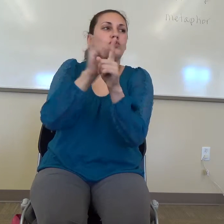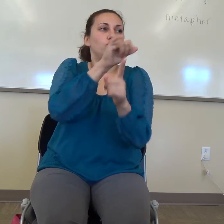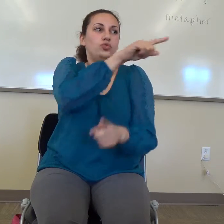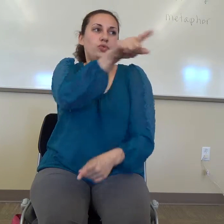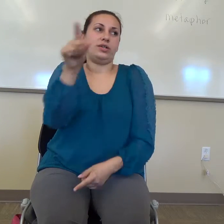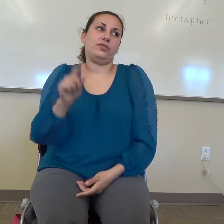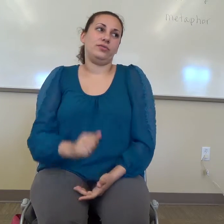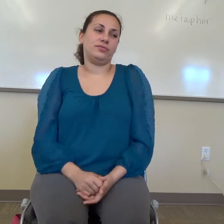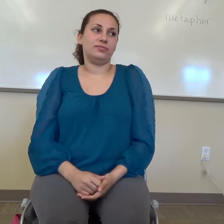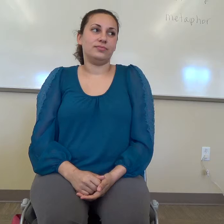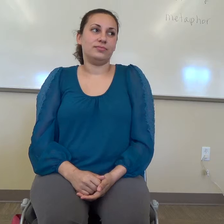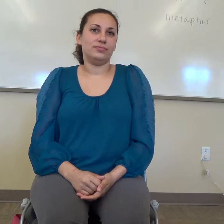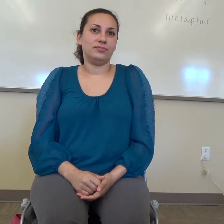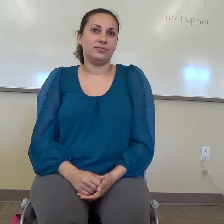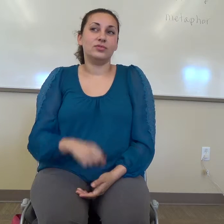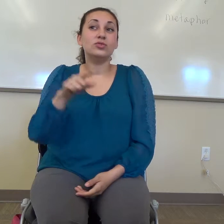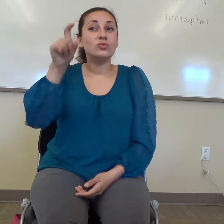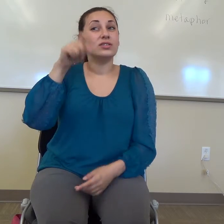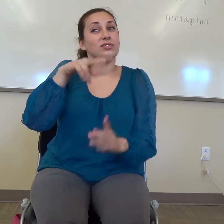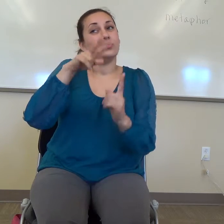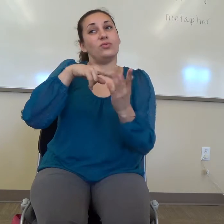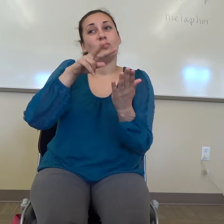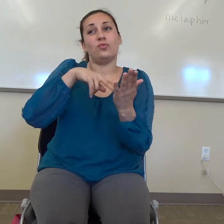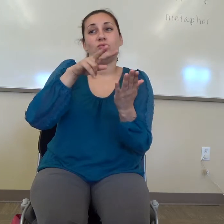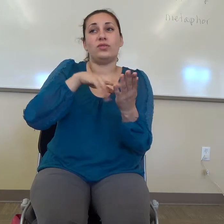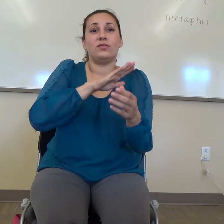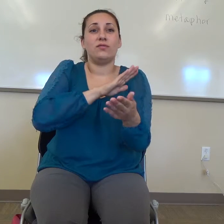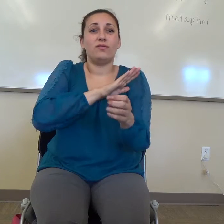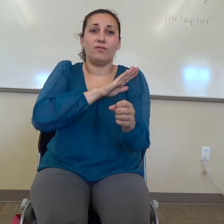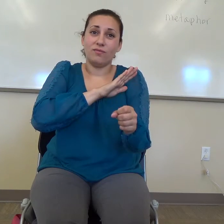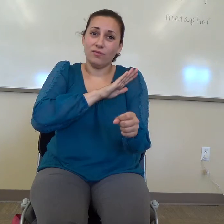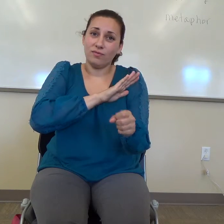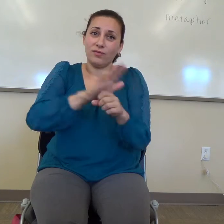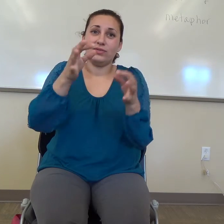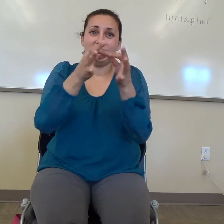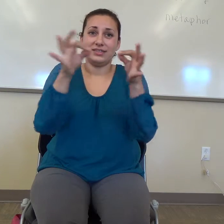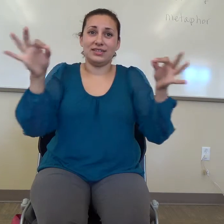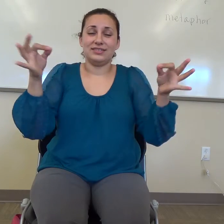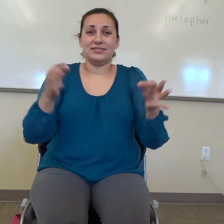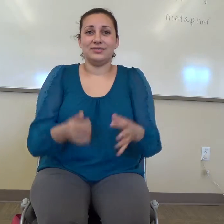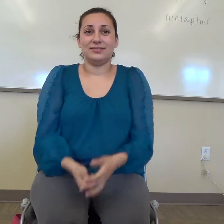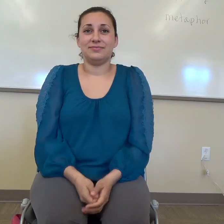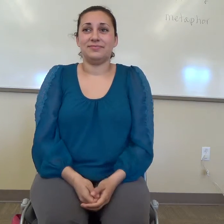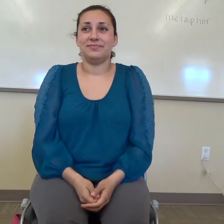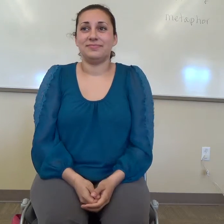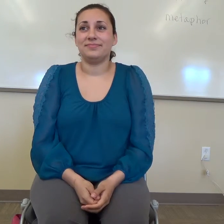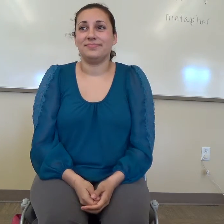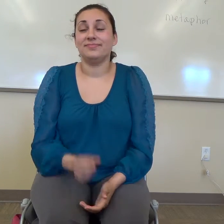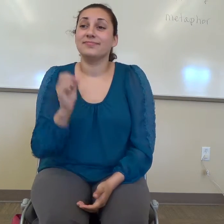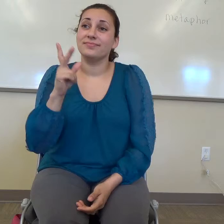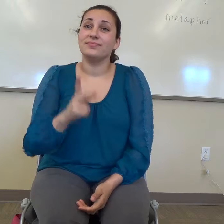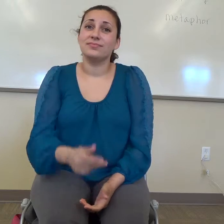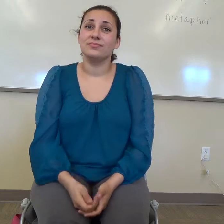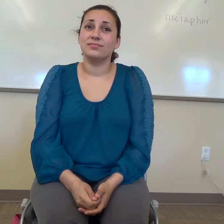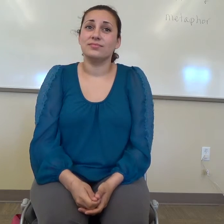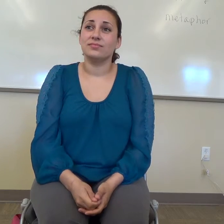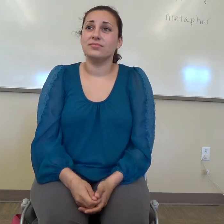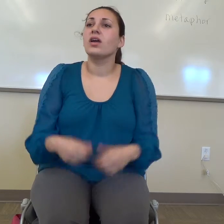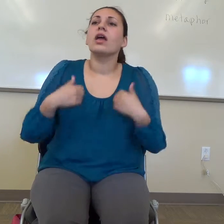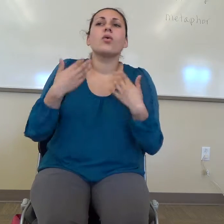so I don't have to write anything, all I have to do is circle, because that ends up where you're rushing and you're not